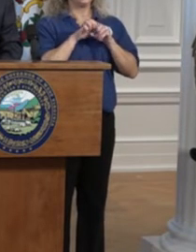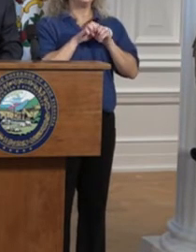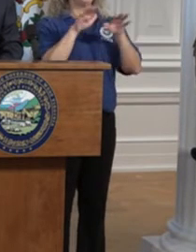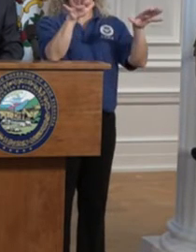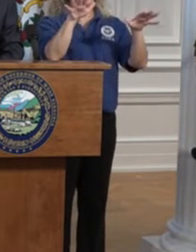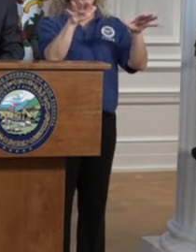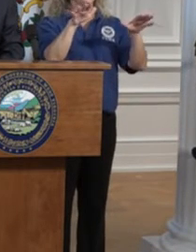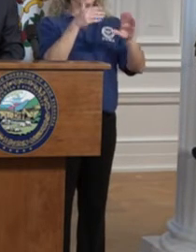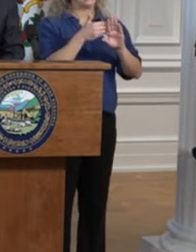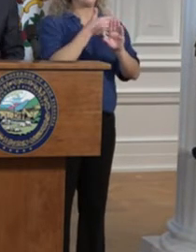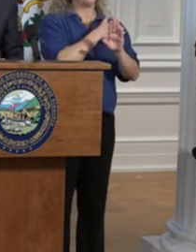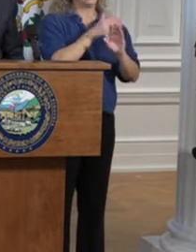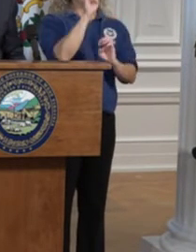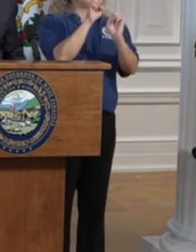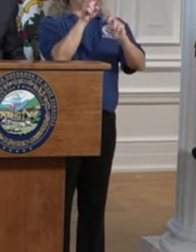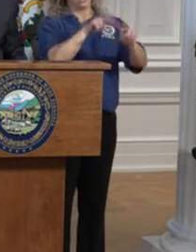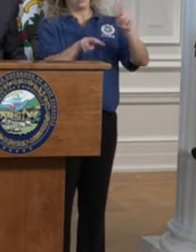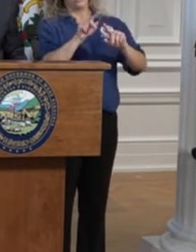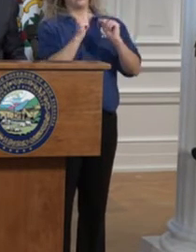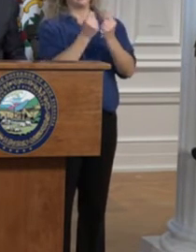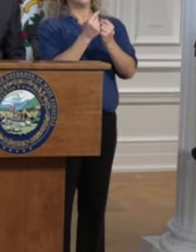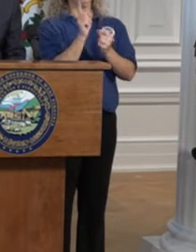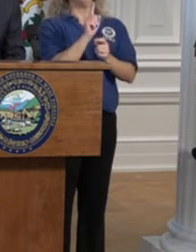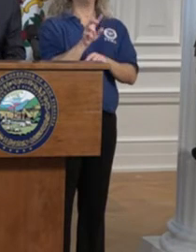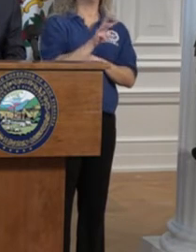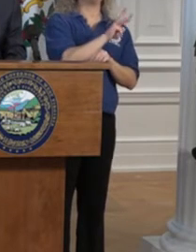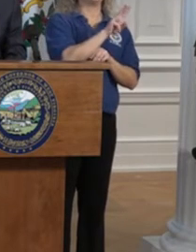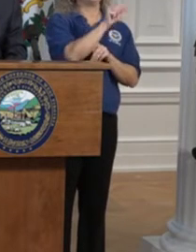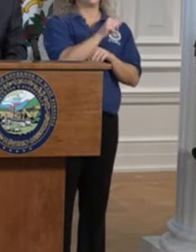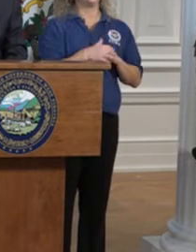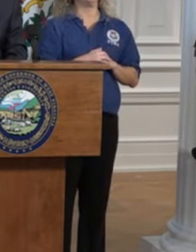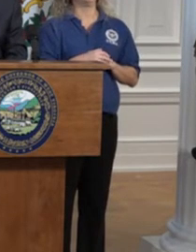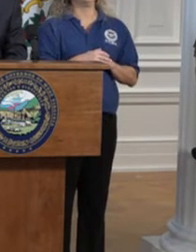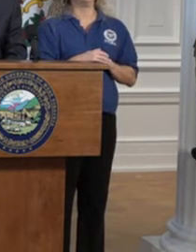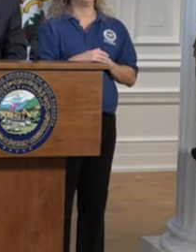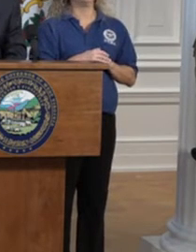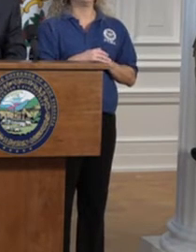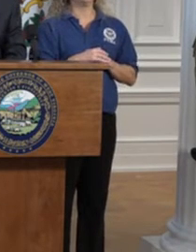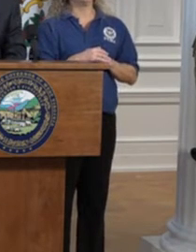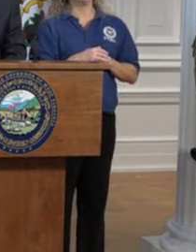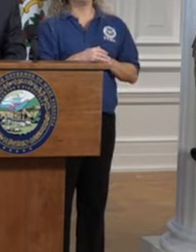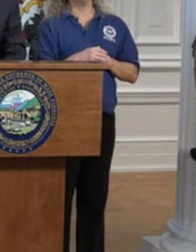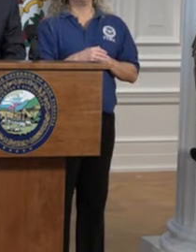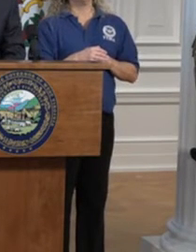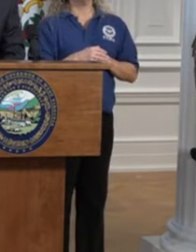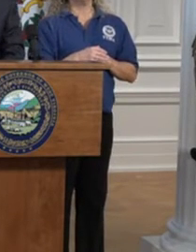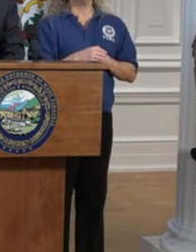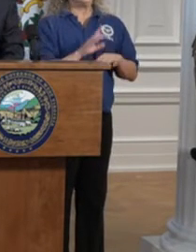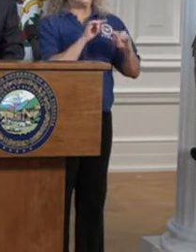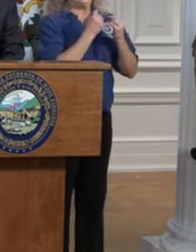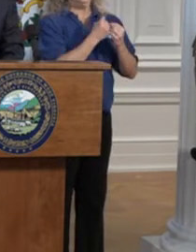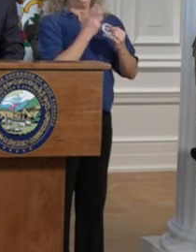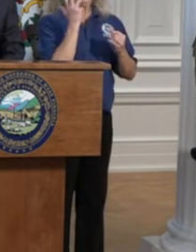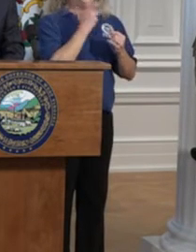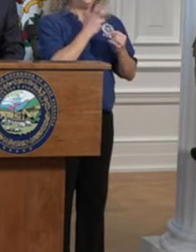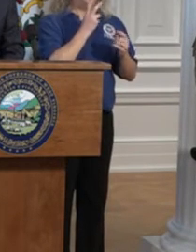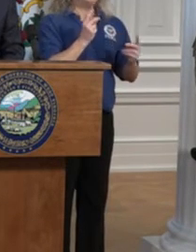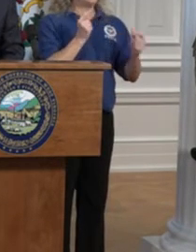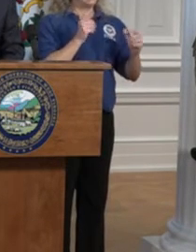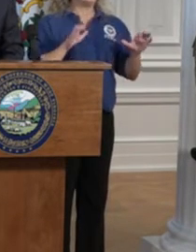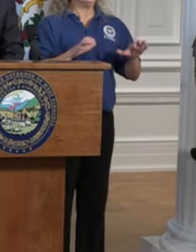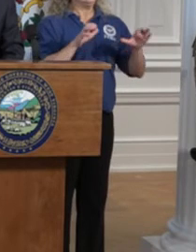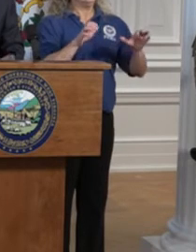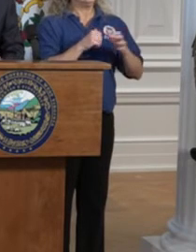an advanced evaluation team to West Virginia. This fast-acting team is appraising